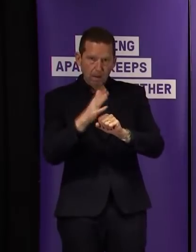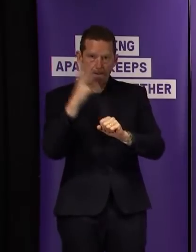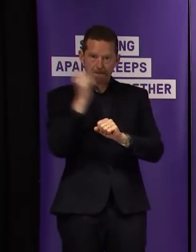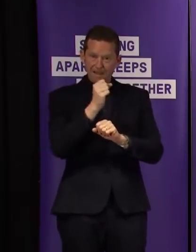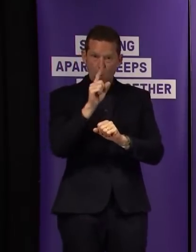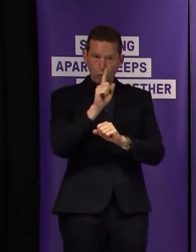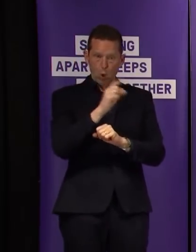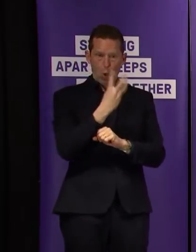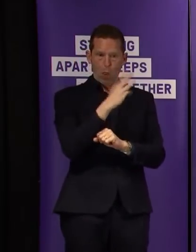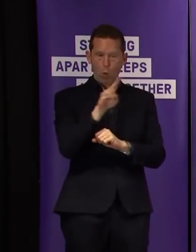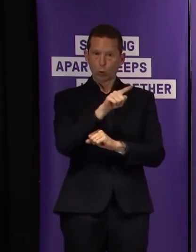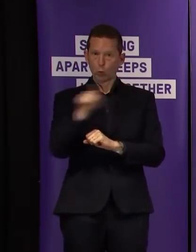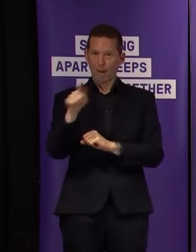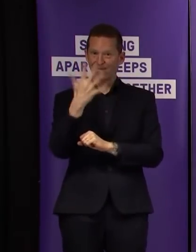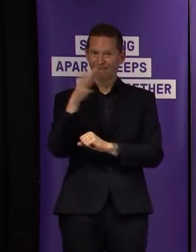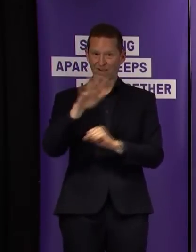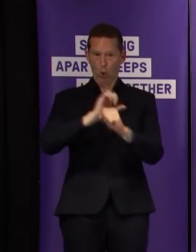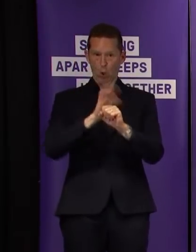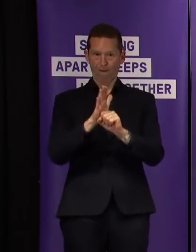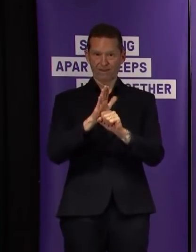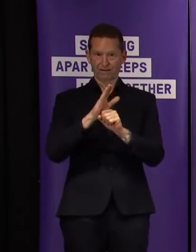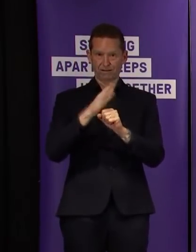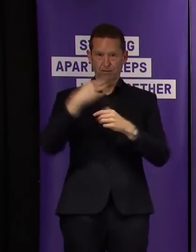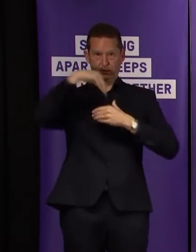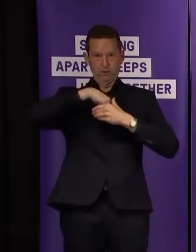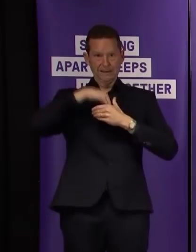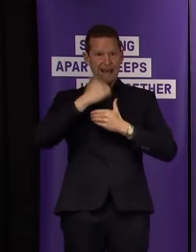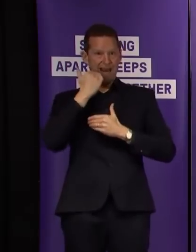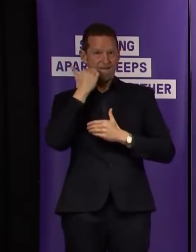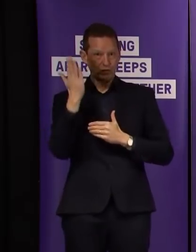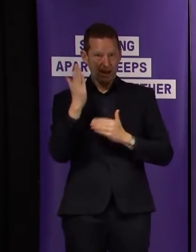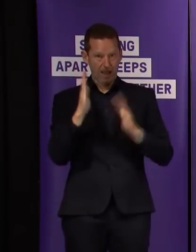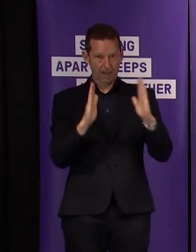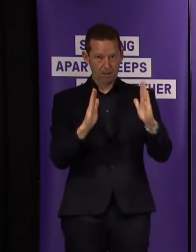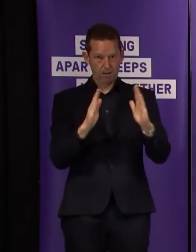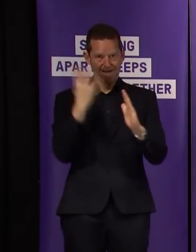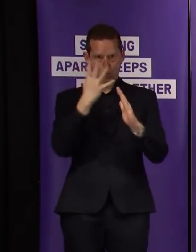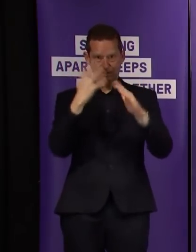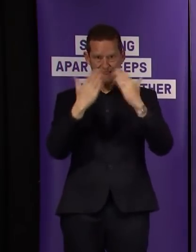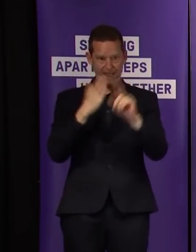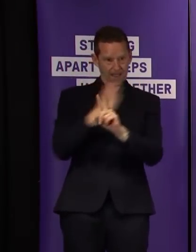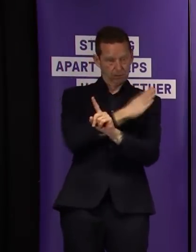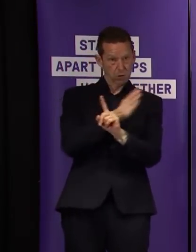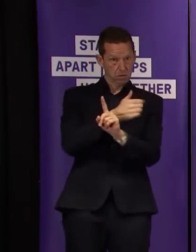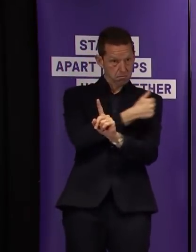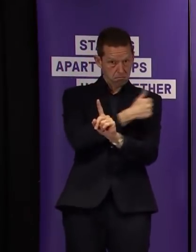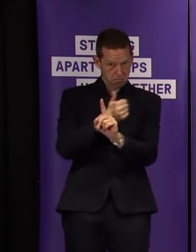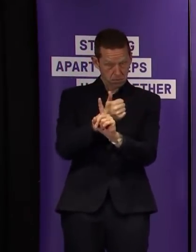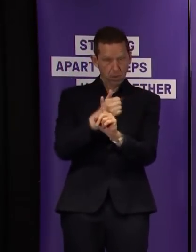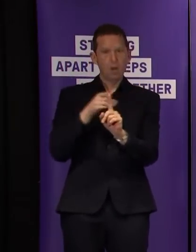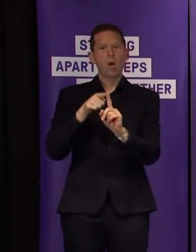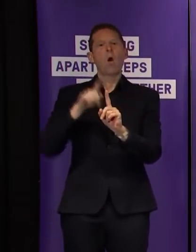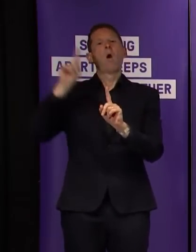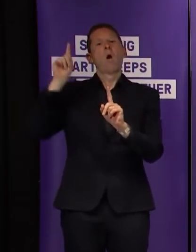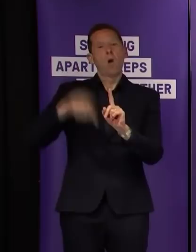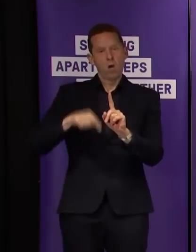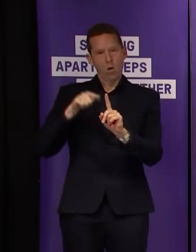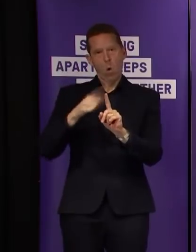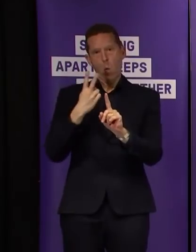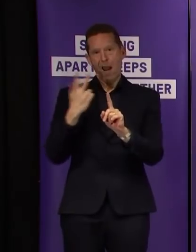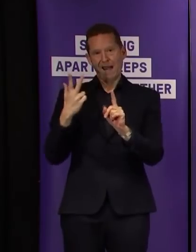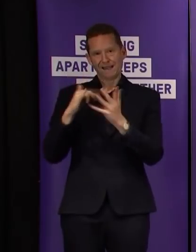and 50 at that point, 14 days before, public gatherings increase to up to 5 people